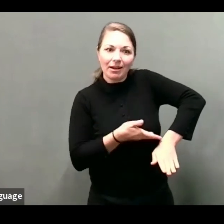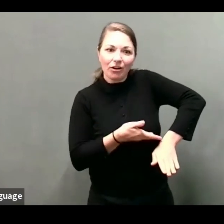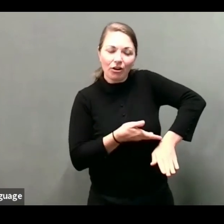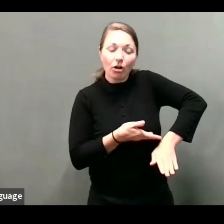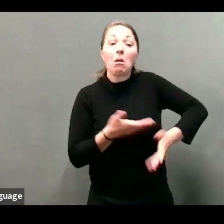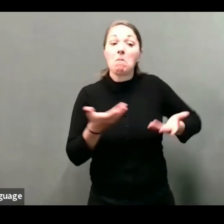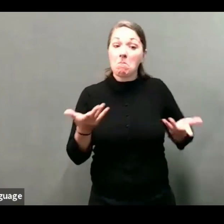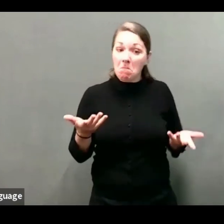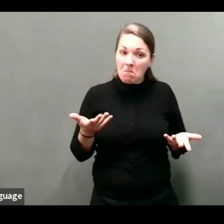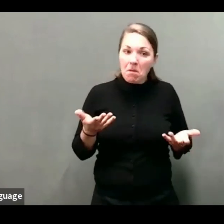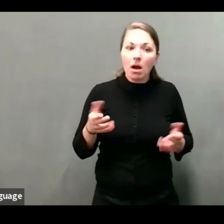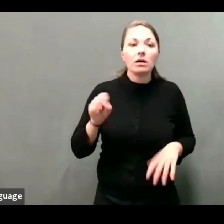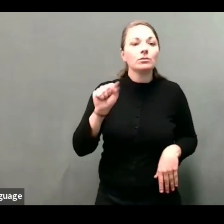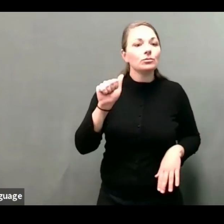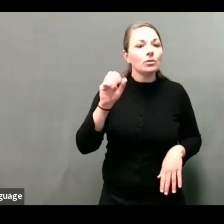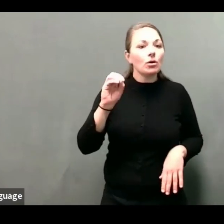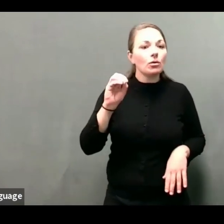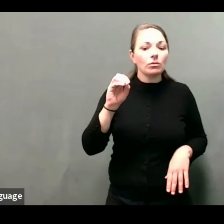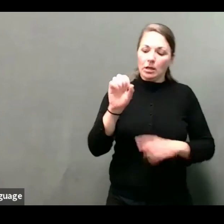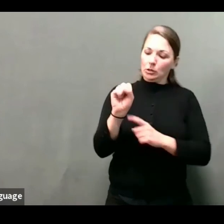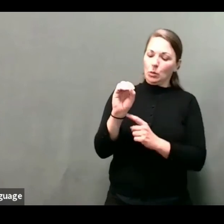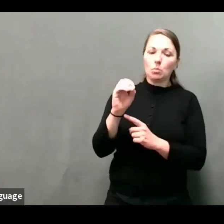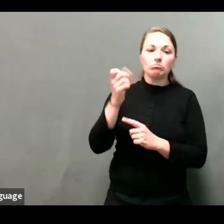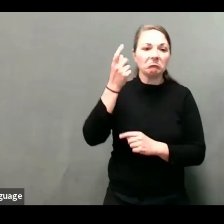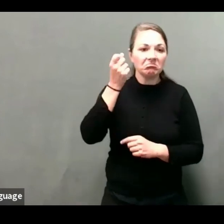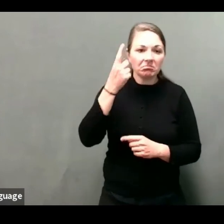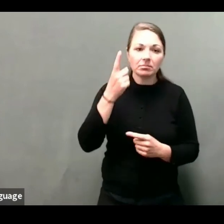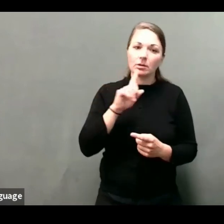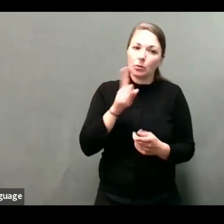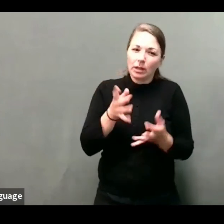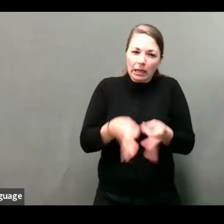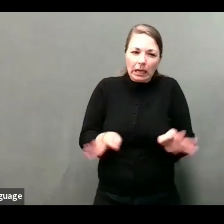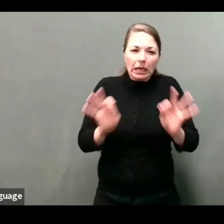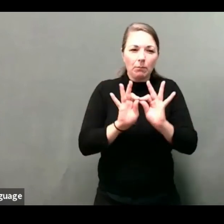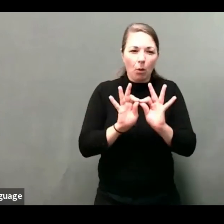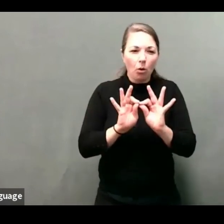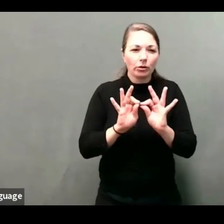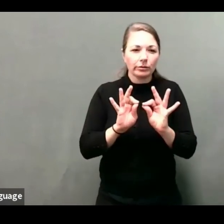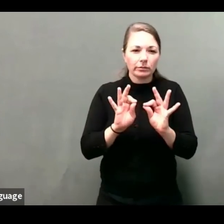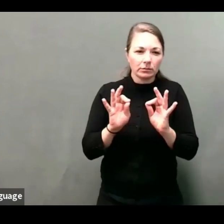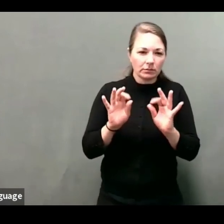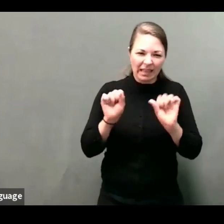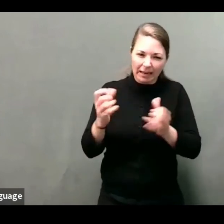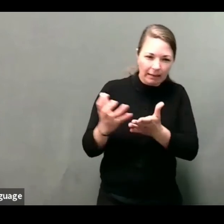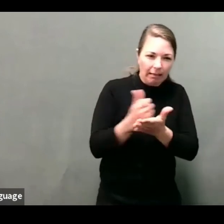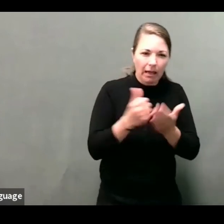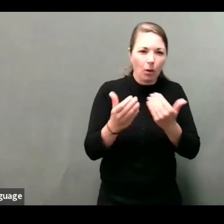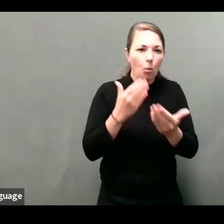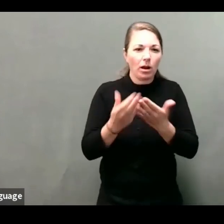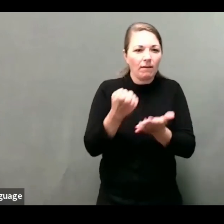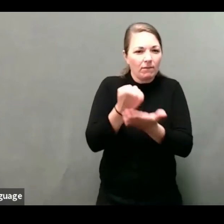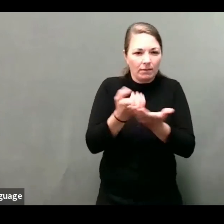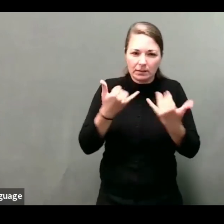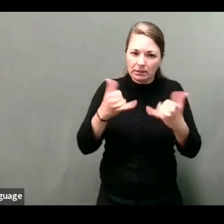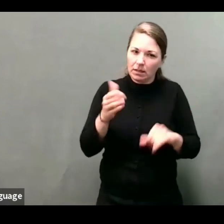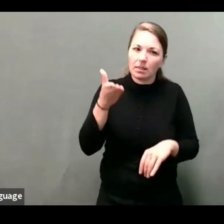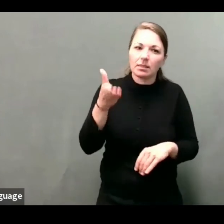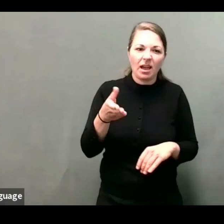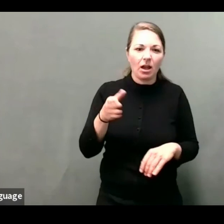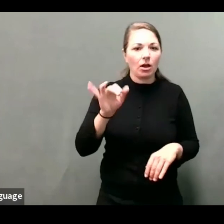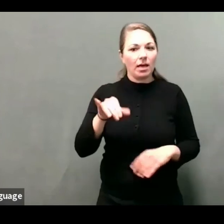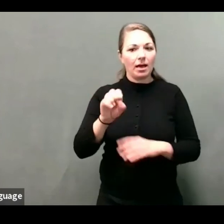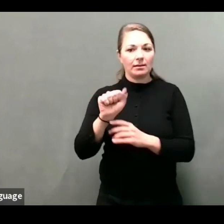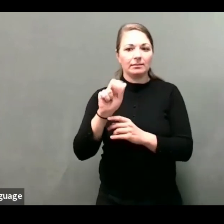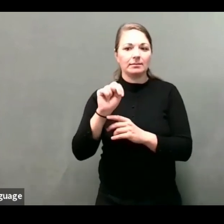to maximize any evidence that may still remain. And so again, that's something that the SANE can talk about with the